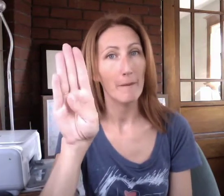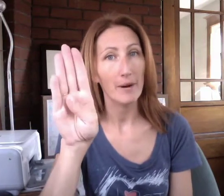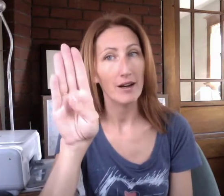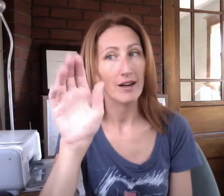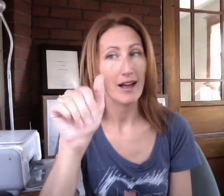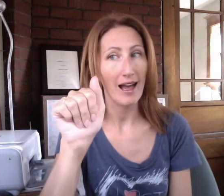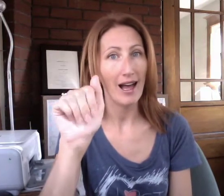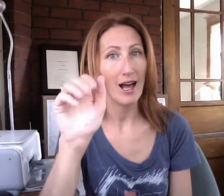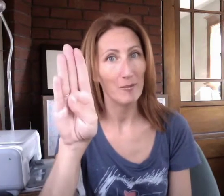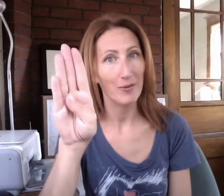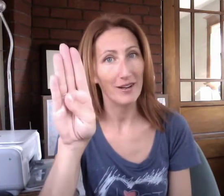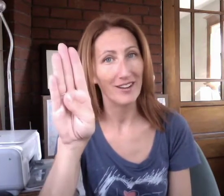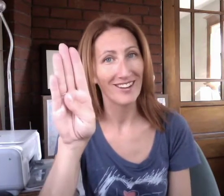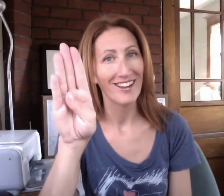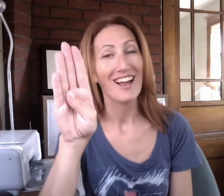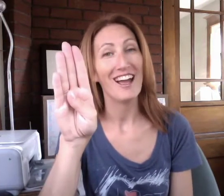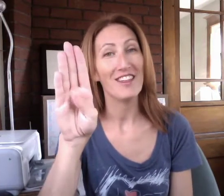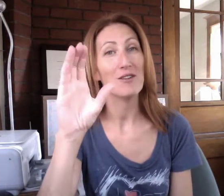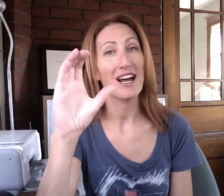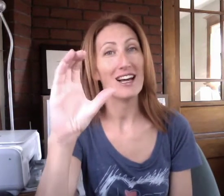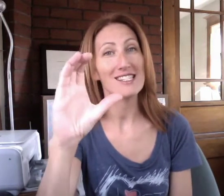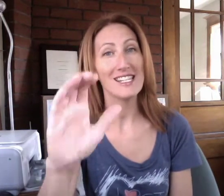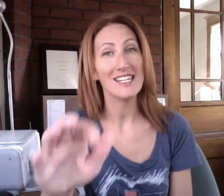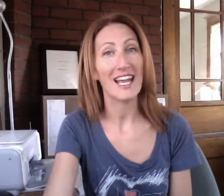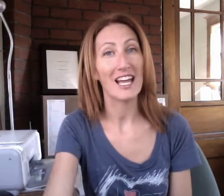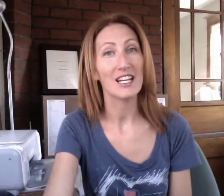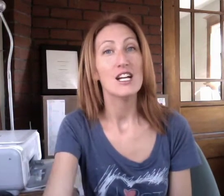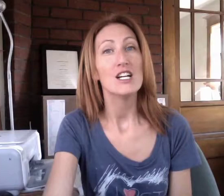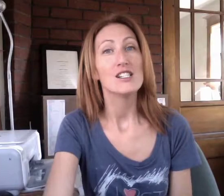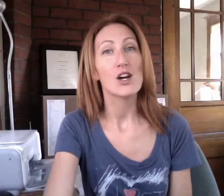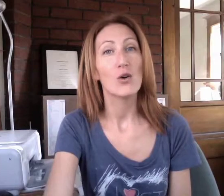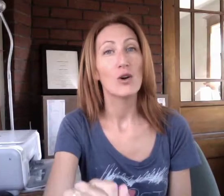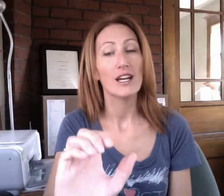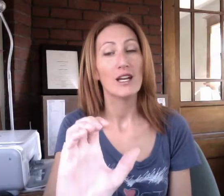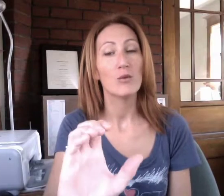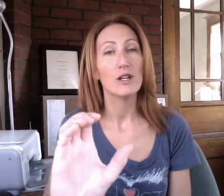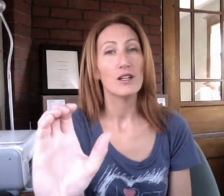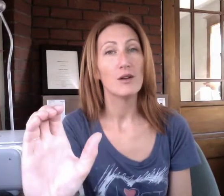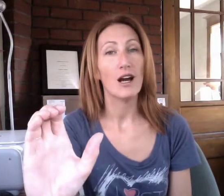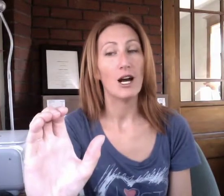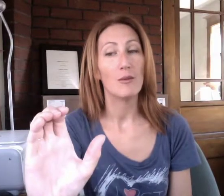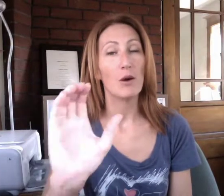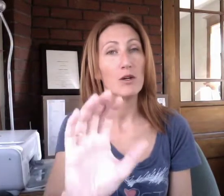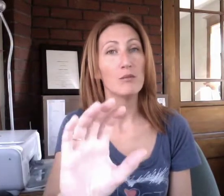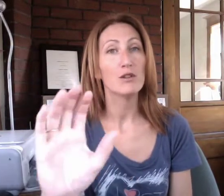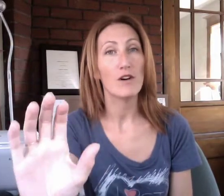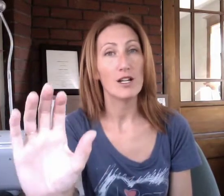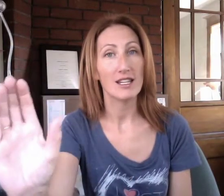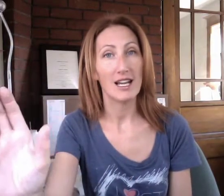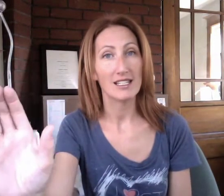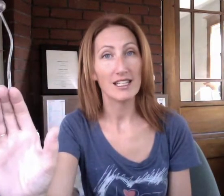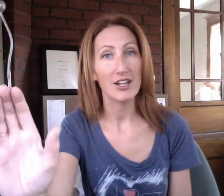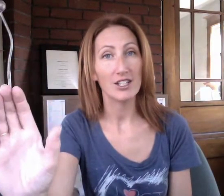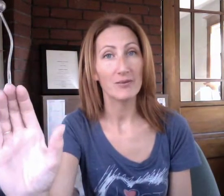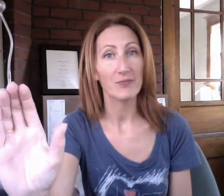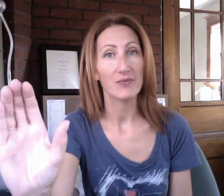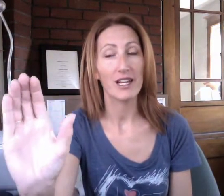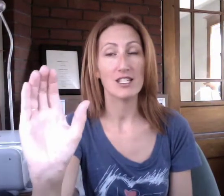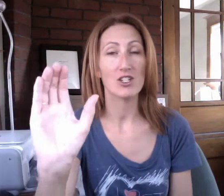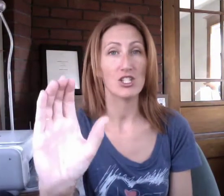buh, ah, buh. And then I would add C again. So it wouldn't, I wouldn't move on to the next letter until she